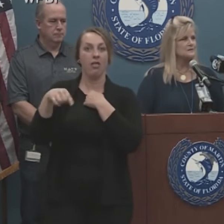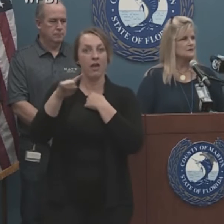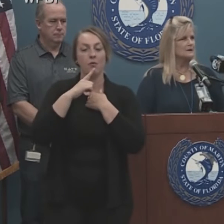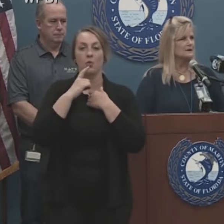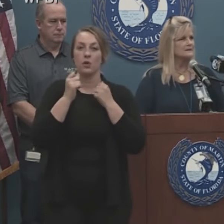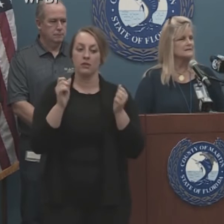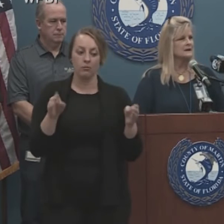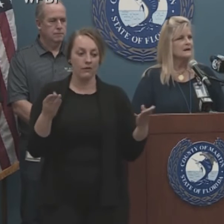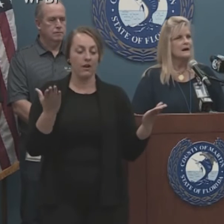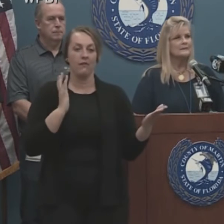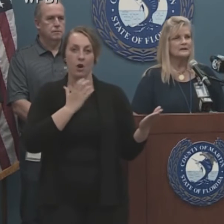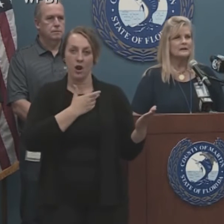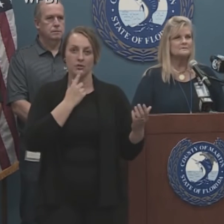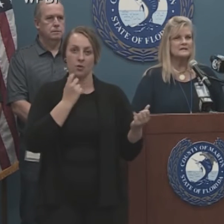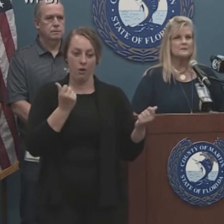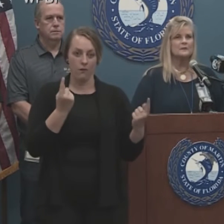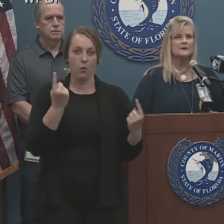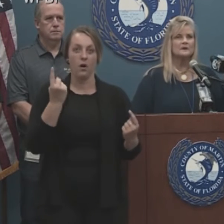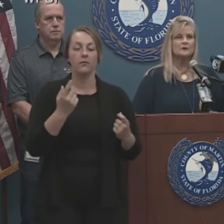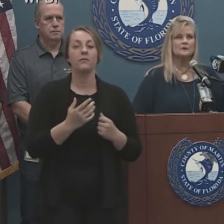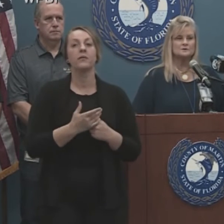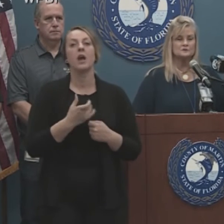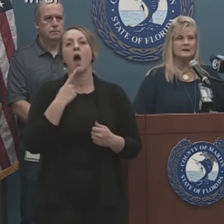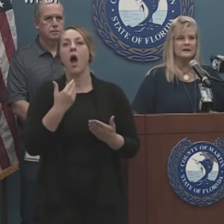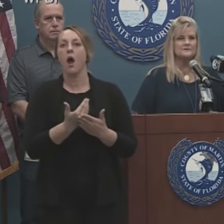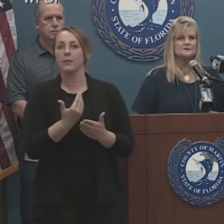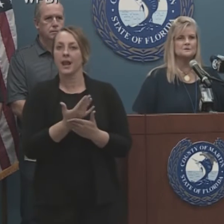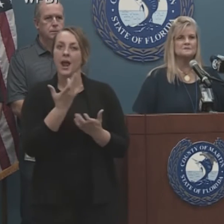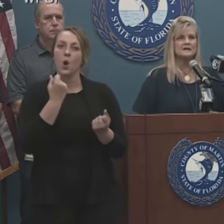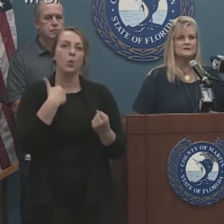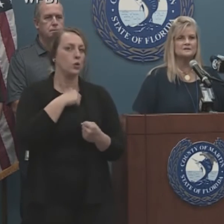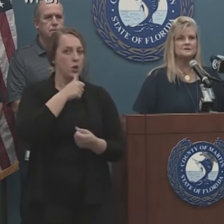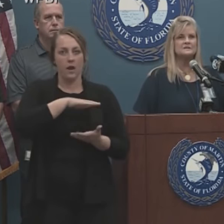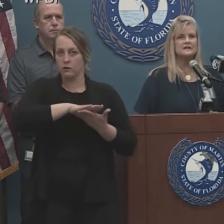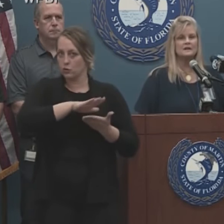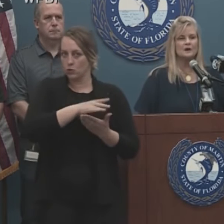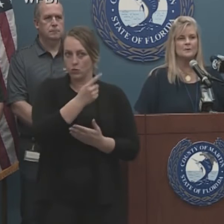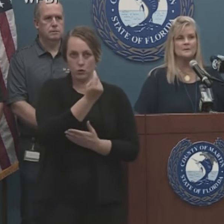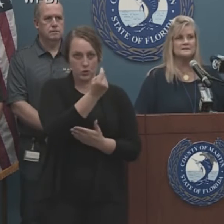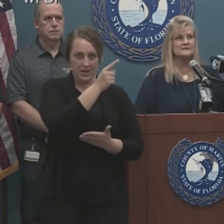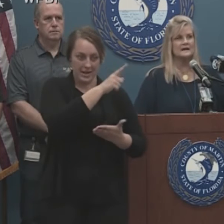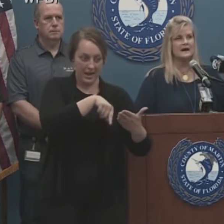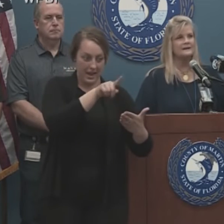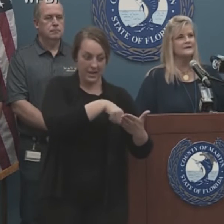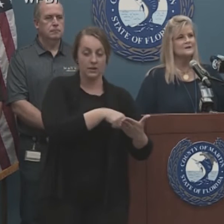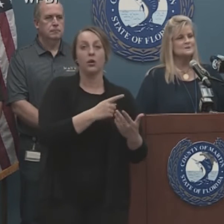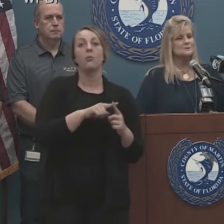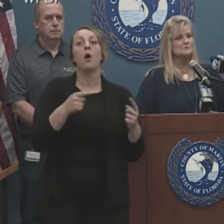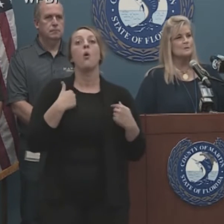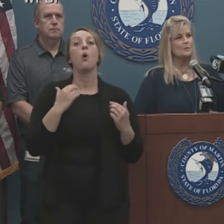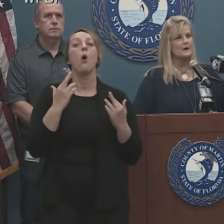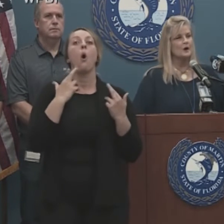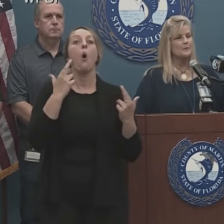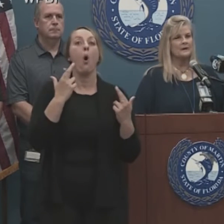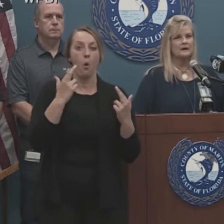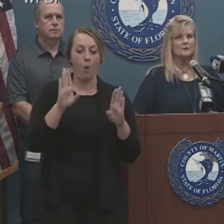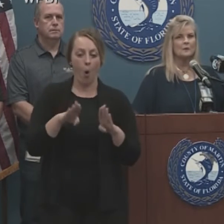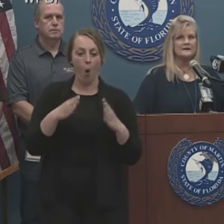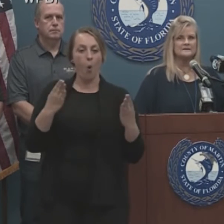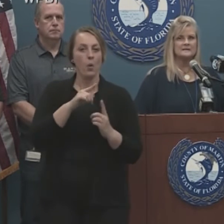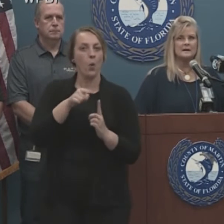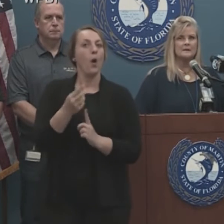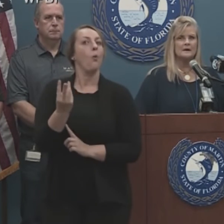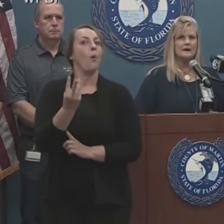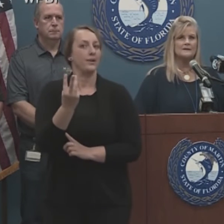great hosts to all of this. A little update, we do not have schools on Tuesday. The hope is that schools will reopen